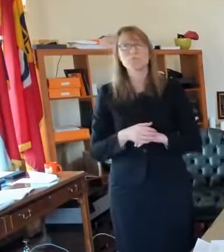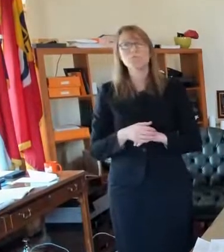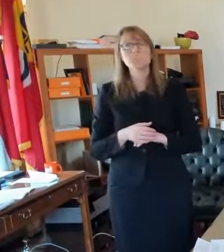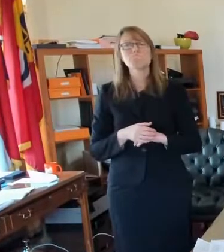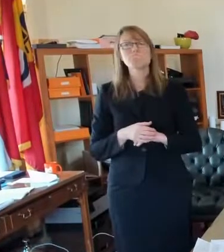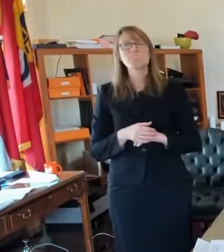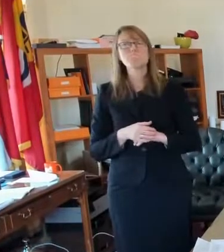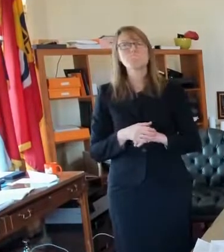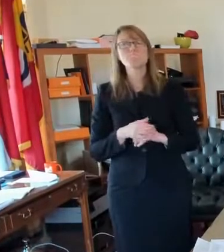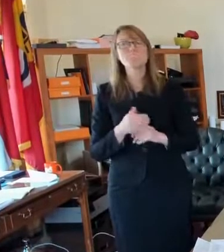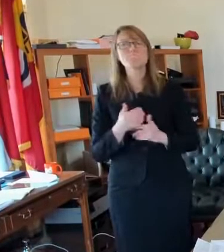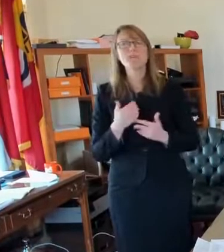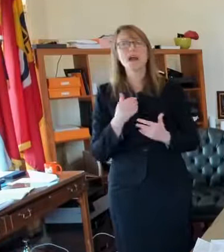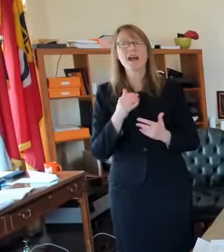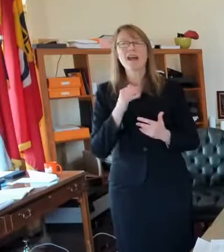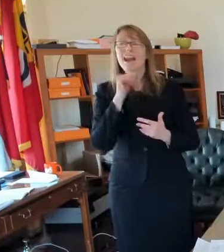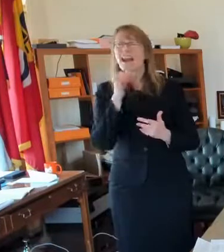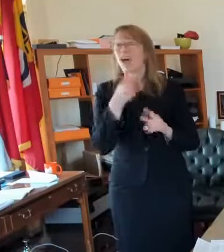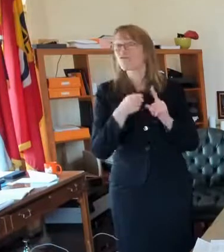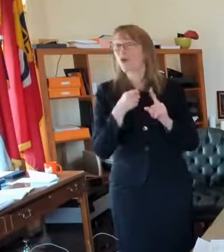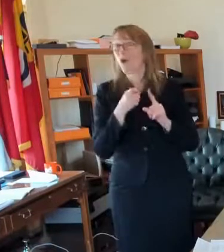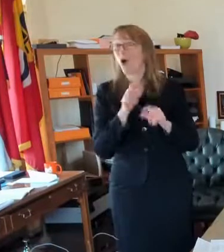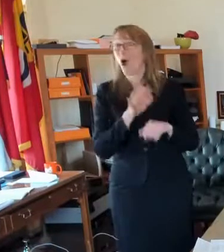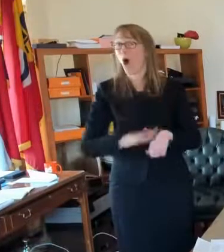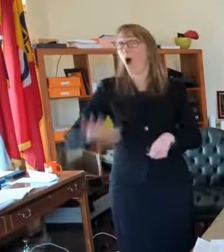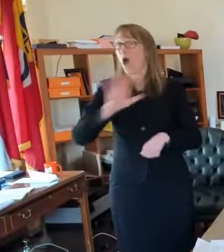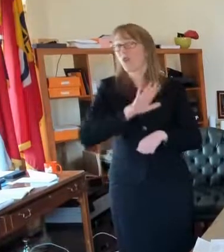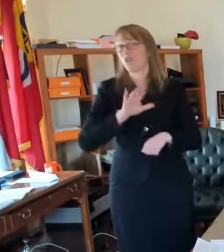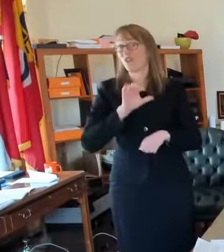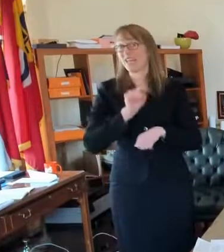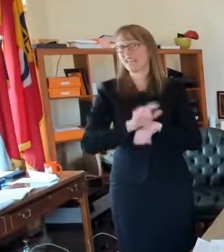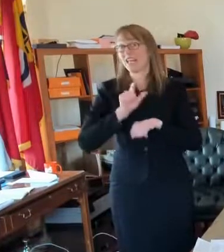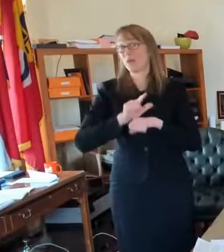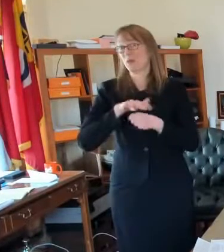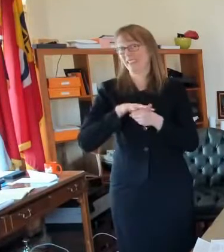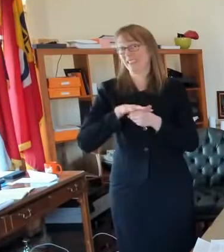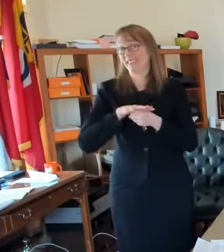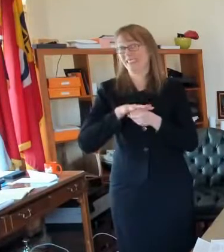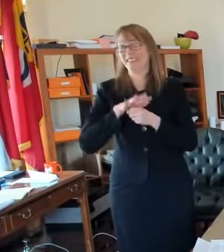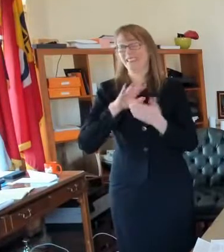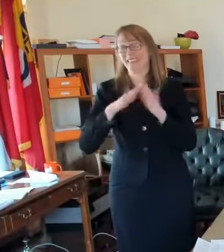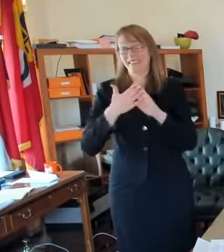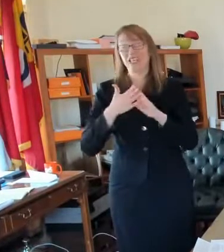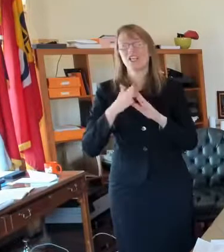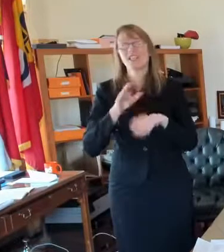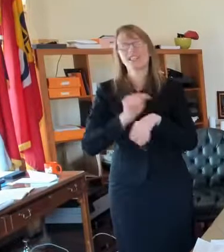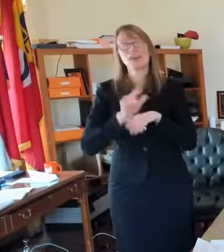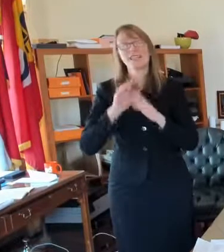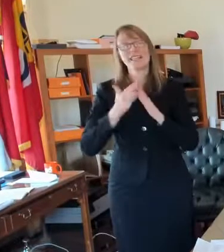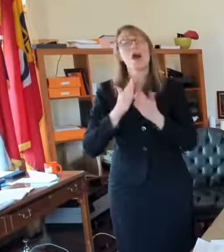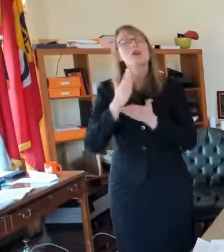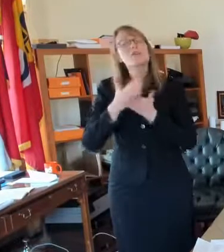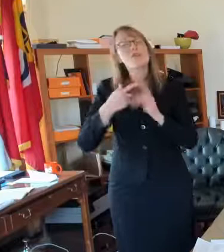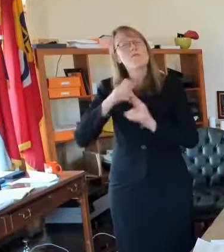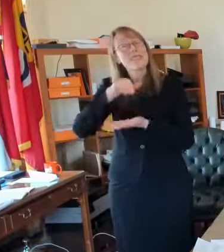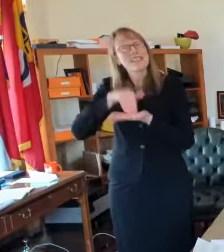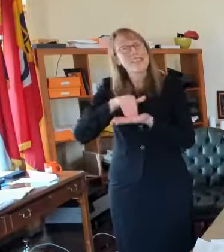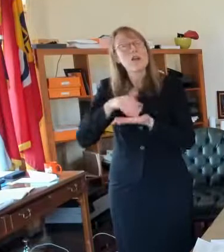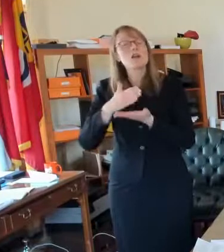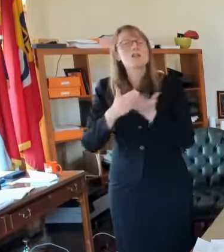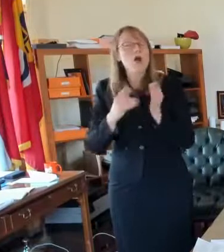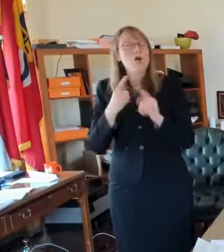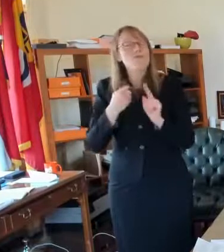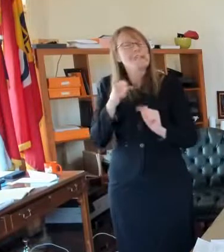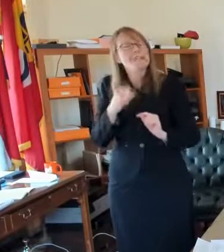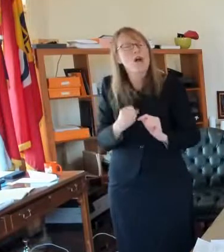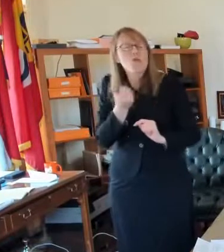from a diverse area across our city. Many people from the Central Corridor, some people from South St. Louis, a few people from North St.